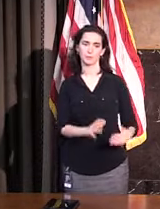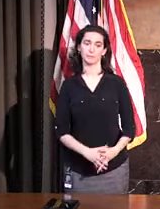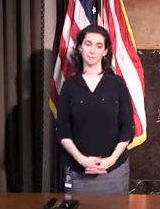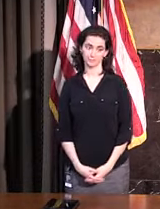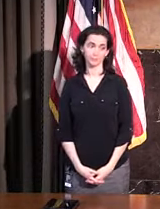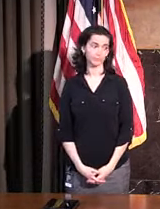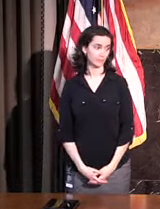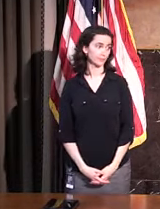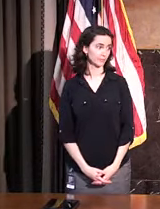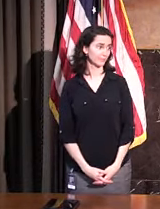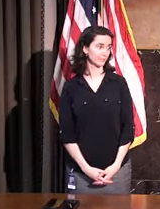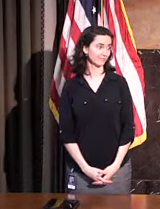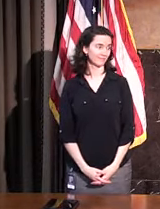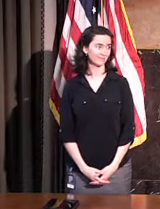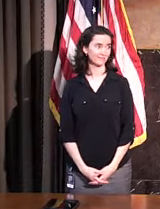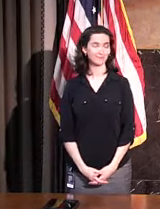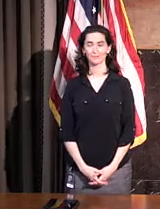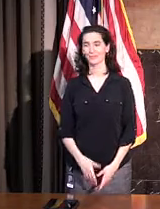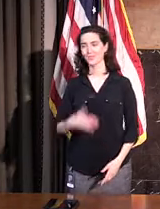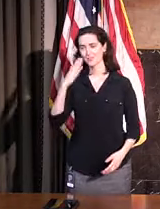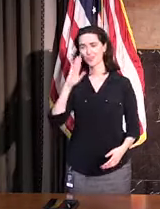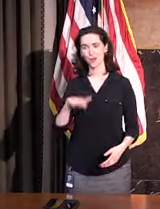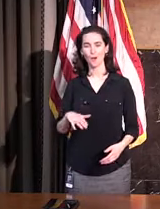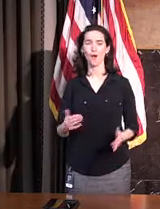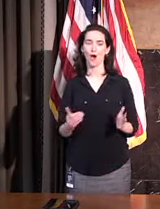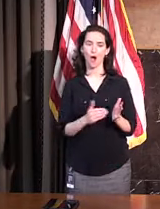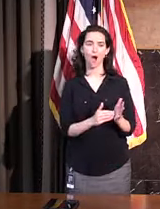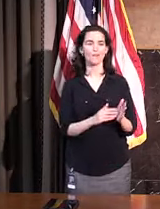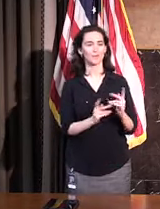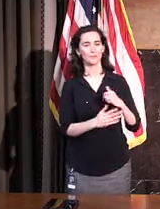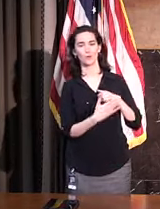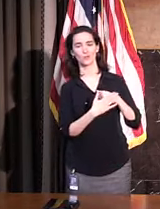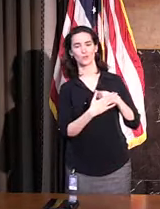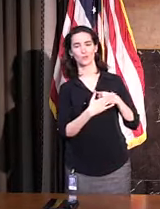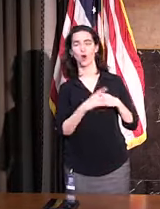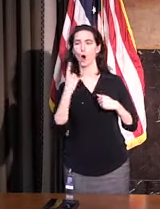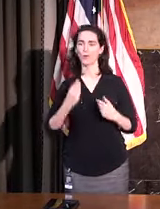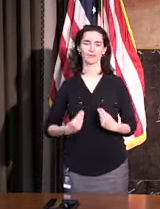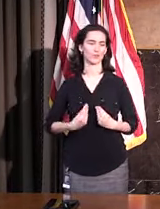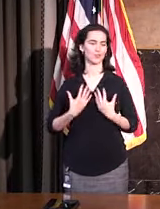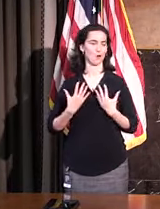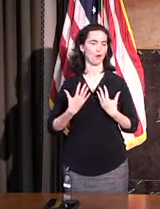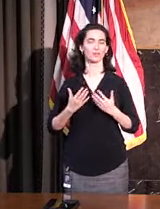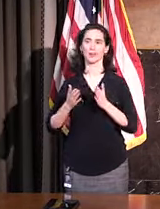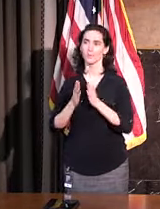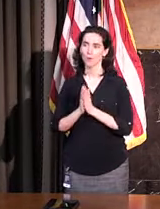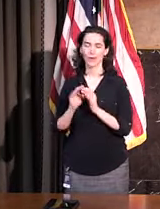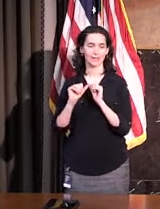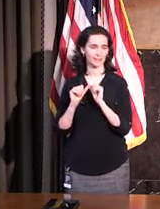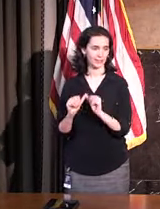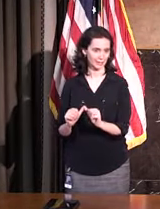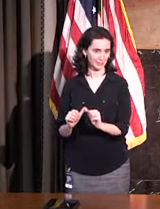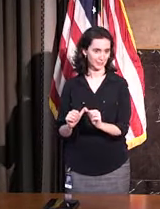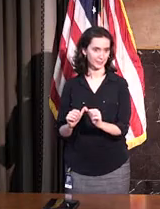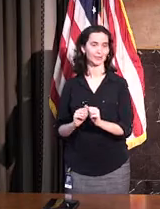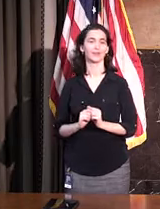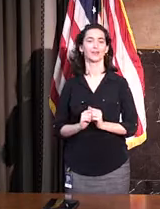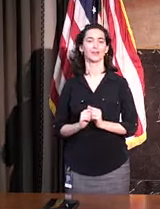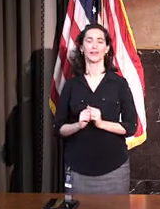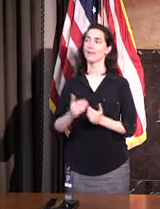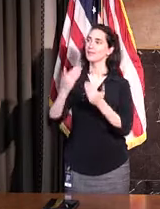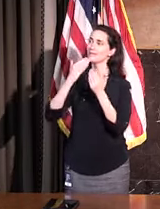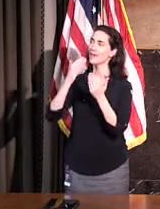You know, we're told to make sure that we rejoice always, pray unceasingly, and